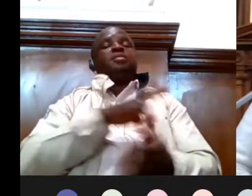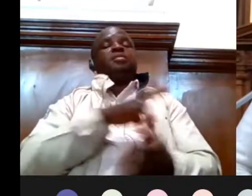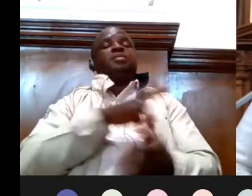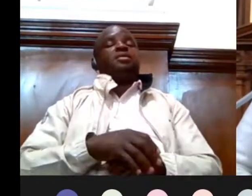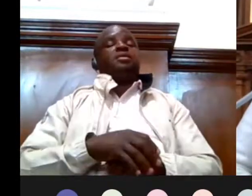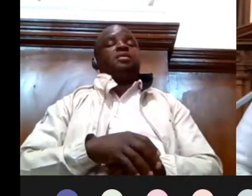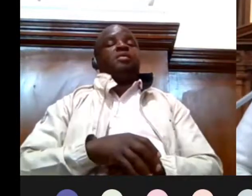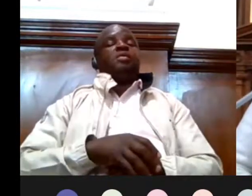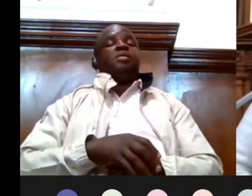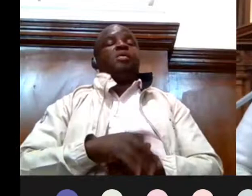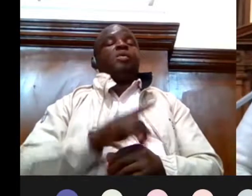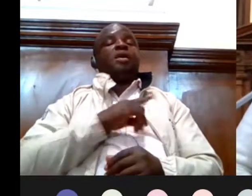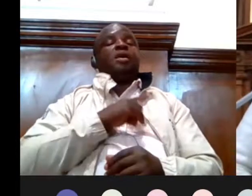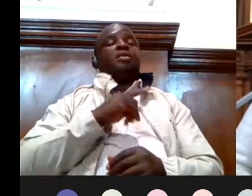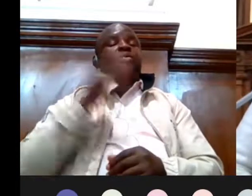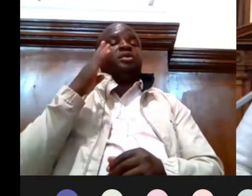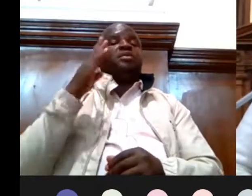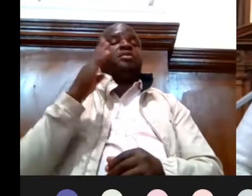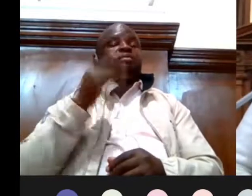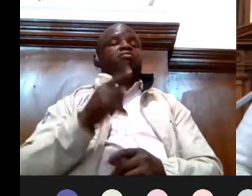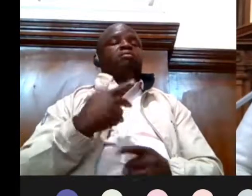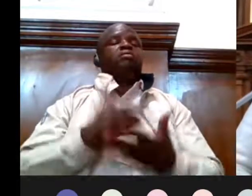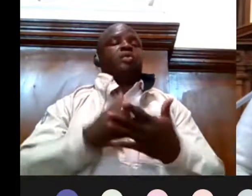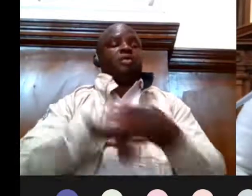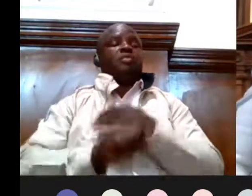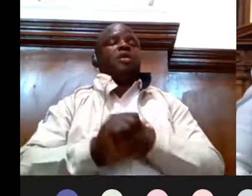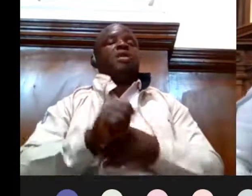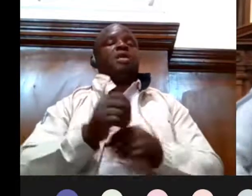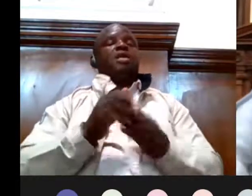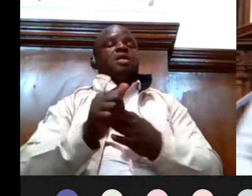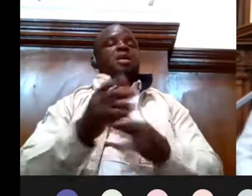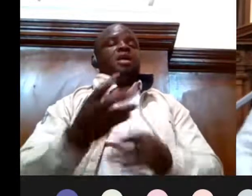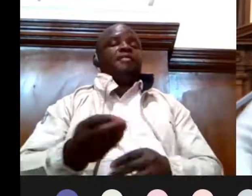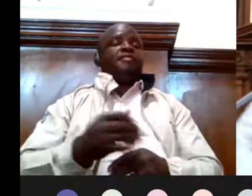for we know they are born leaders.